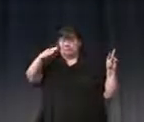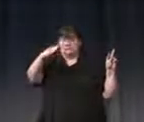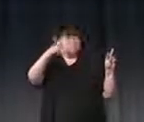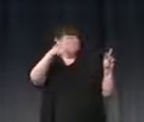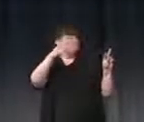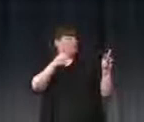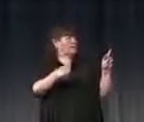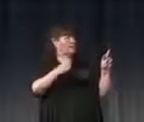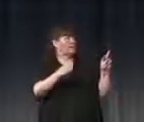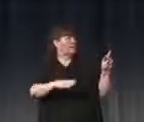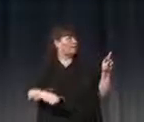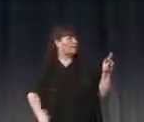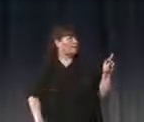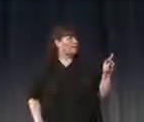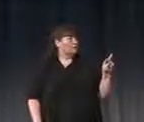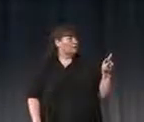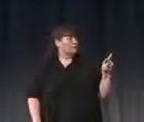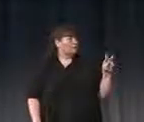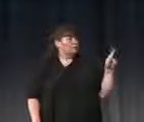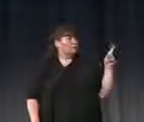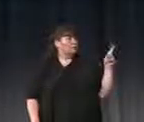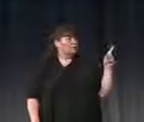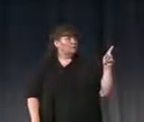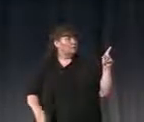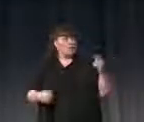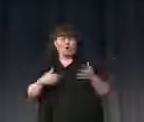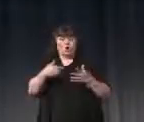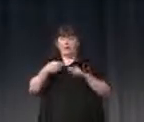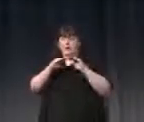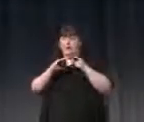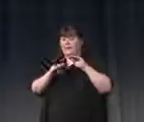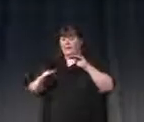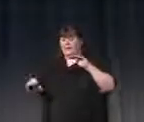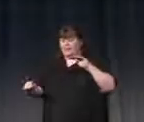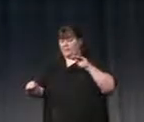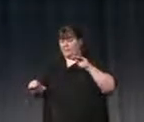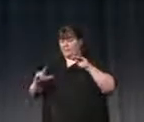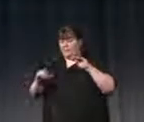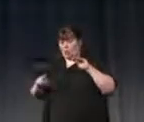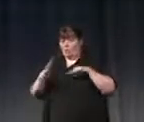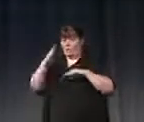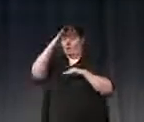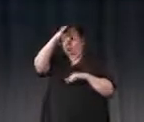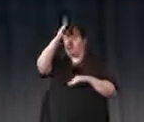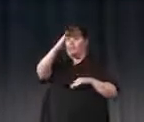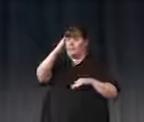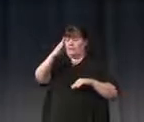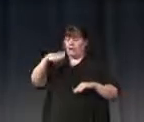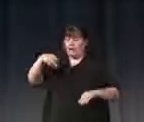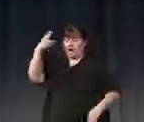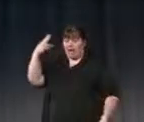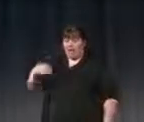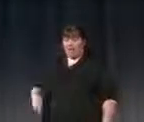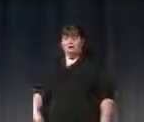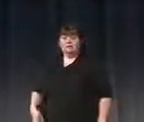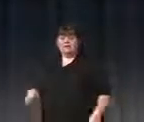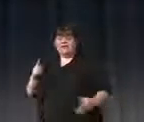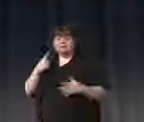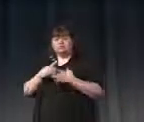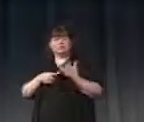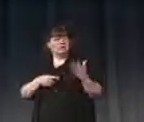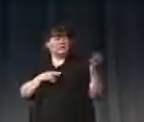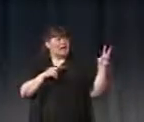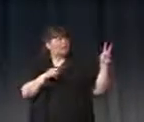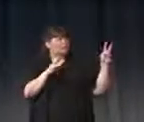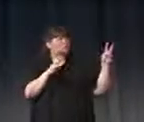frequency channels. And in particular, it seems to be more shallow here at low frequencies than it is at high frequencies. And that's what's just shown in this